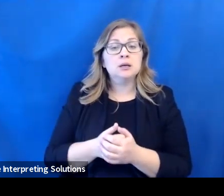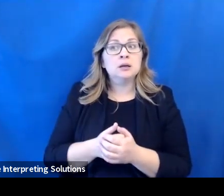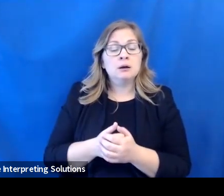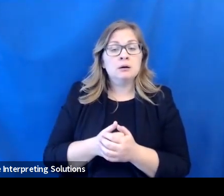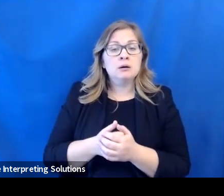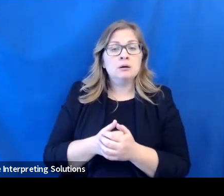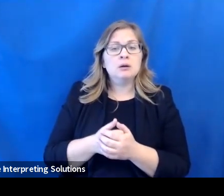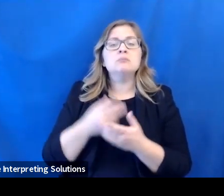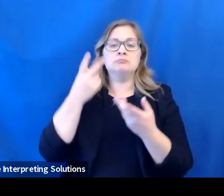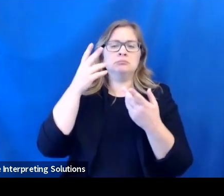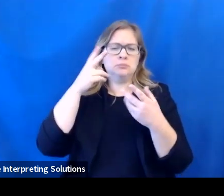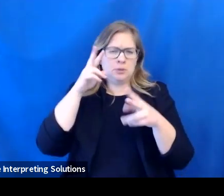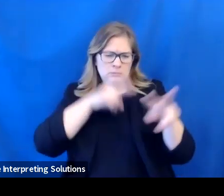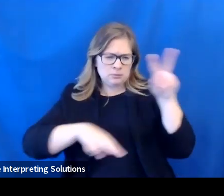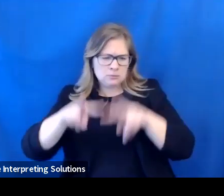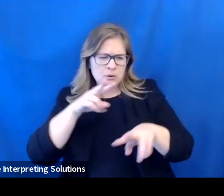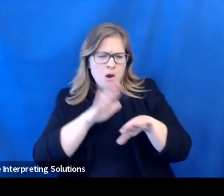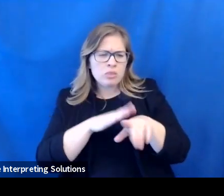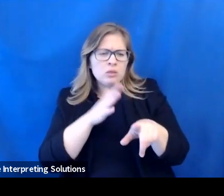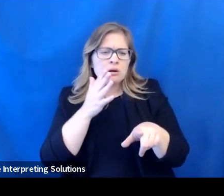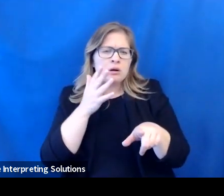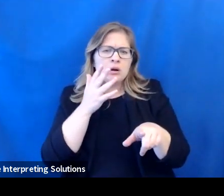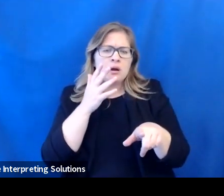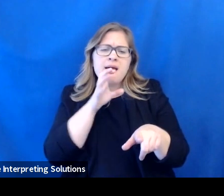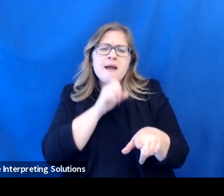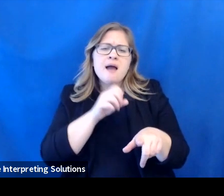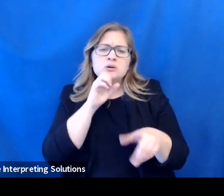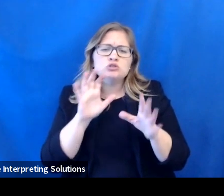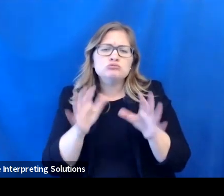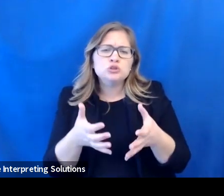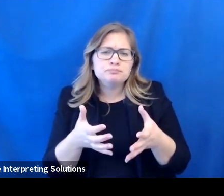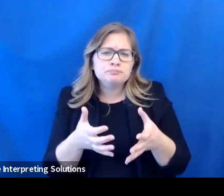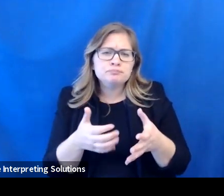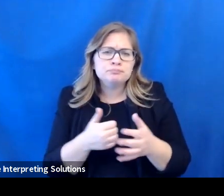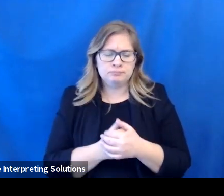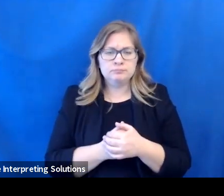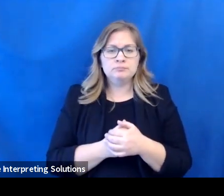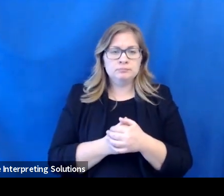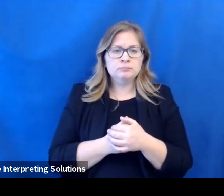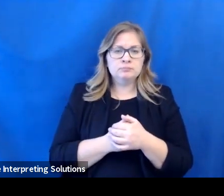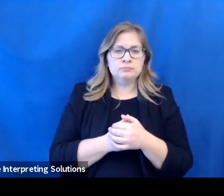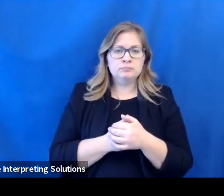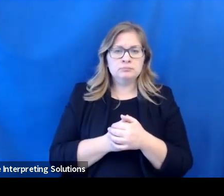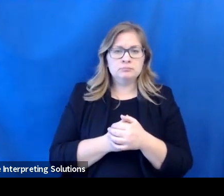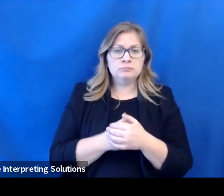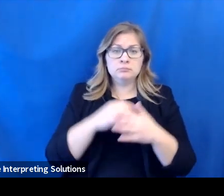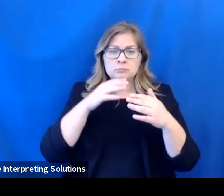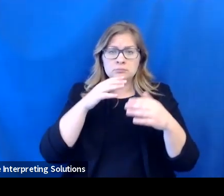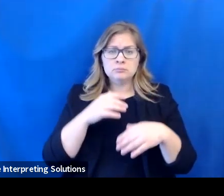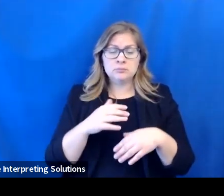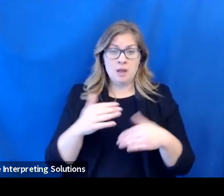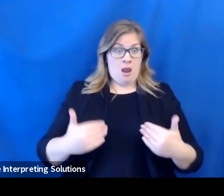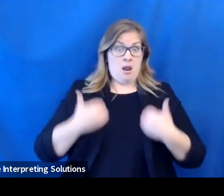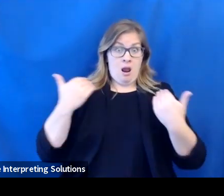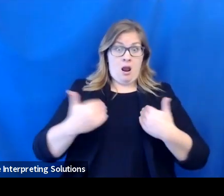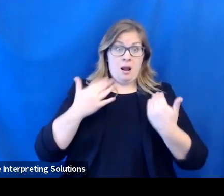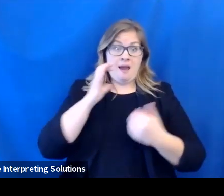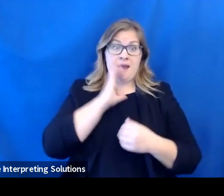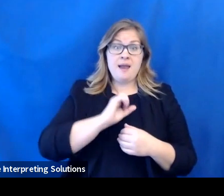above 55, decrease a little bit for the younger age groups, but still younger age groups dominate the number of claims that have come